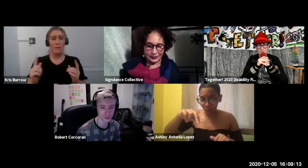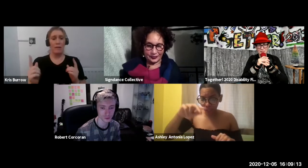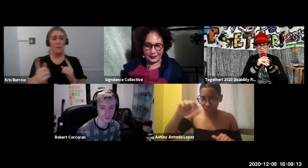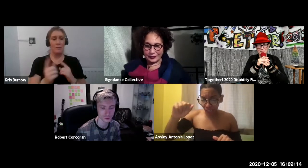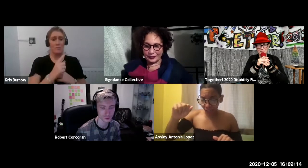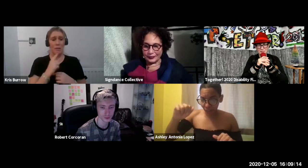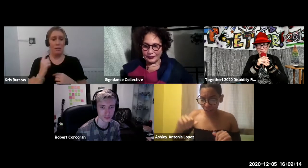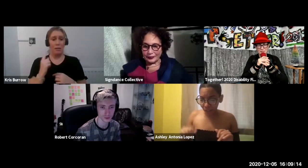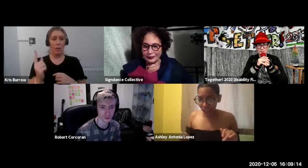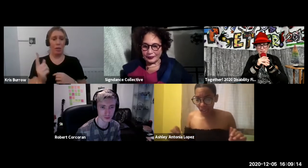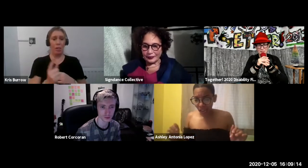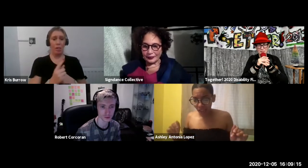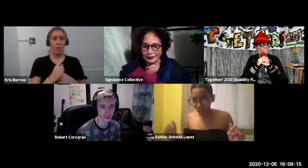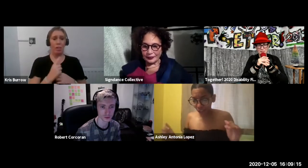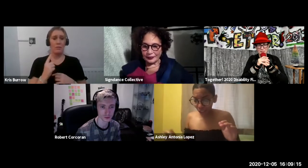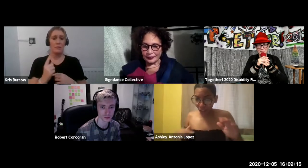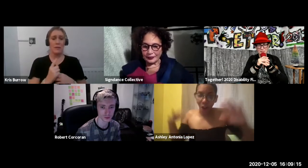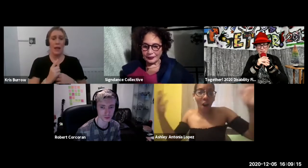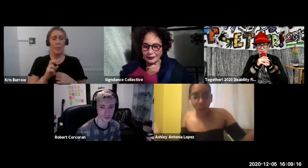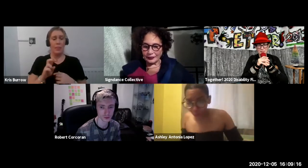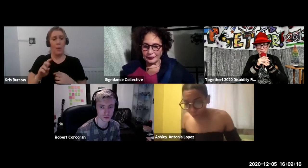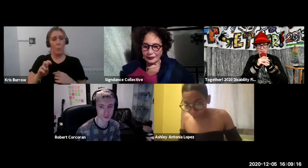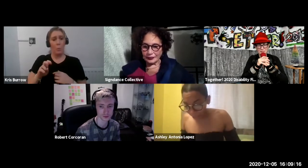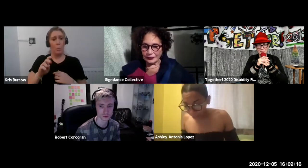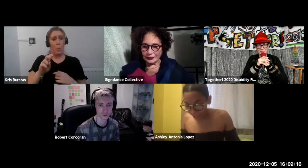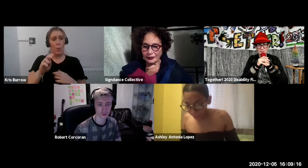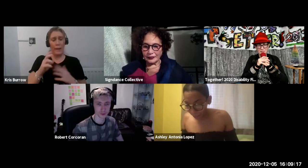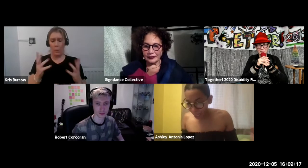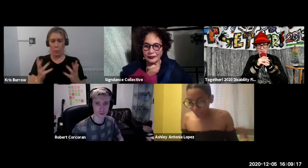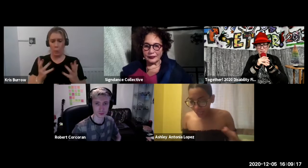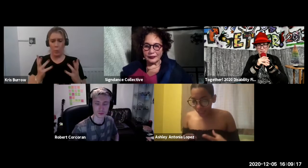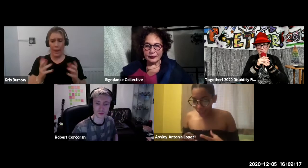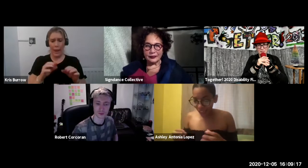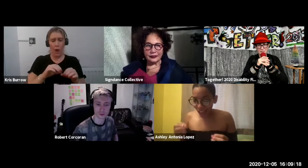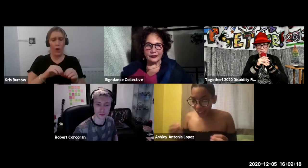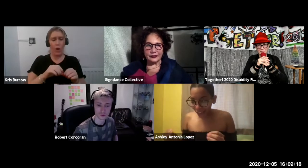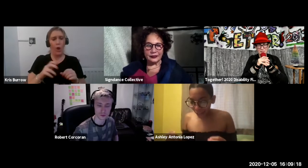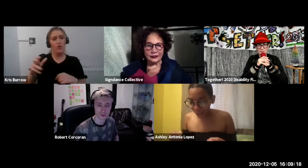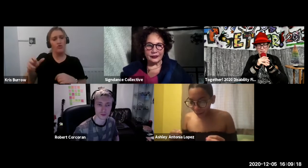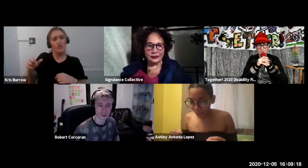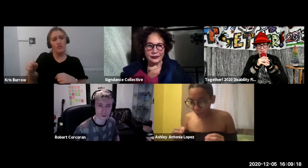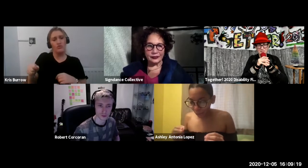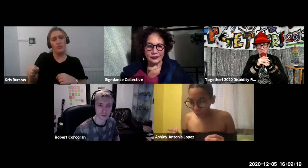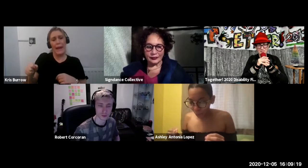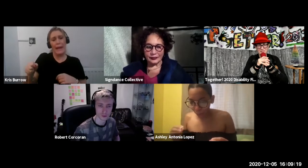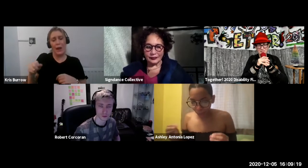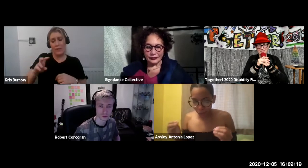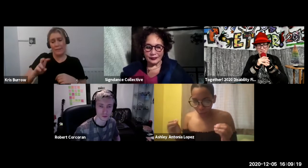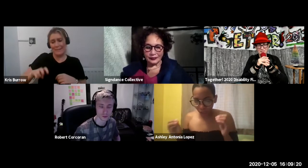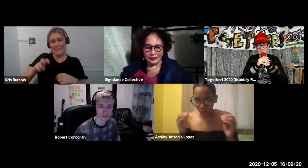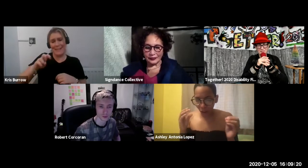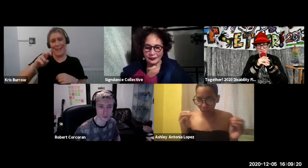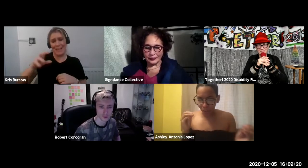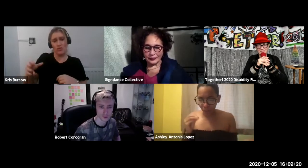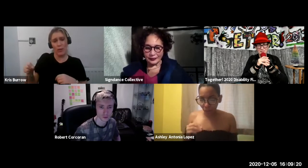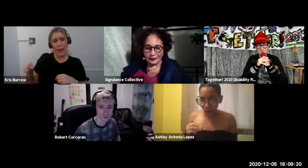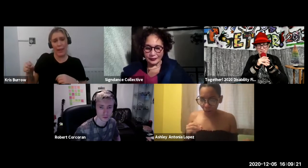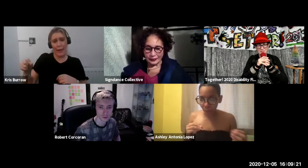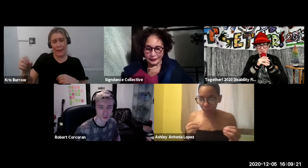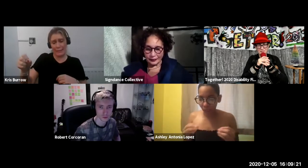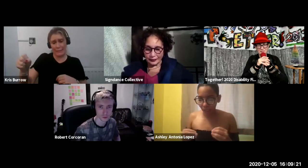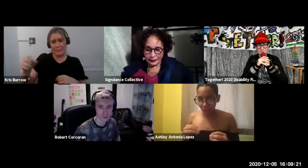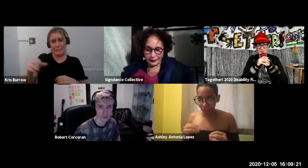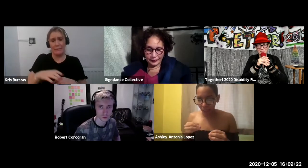the railing of the stairs. Then she's on the railing. The editing of the film plays with the concept